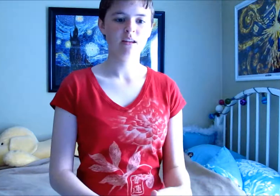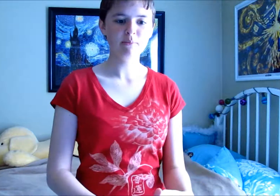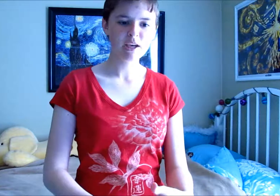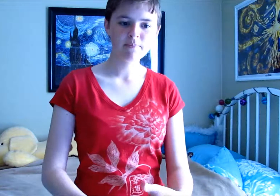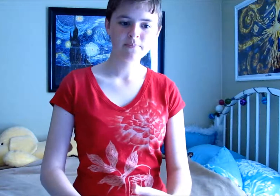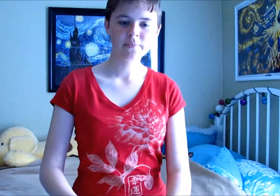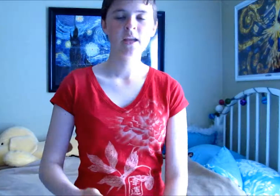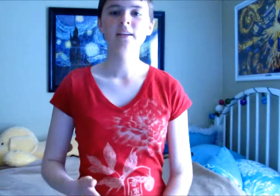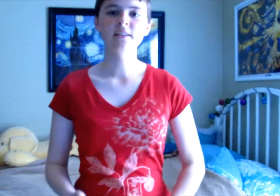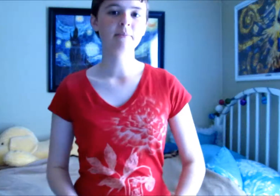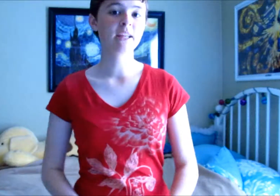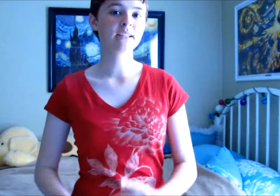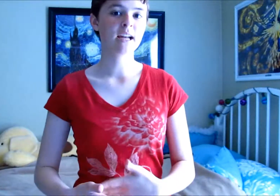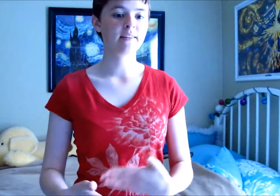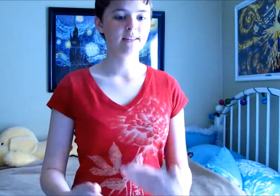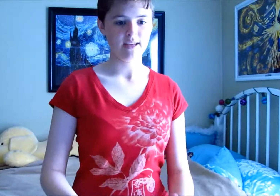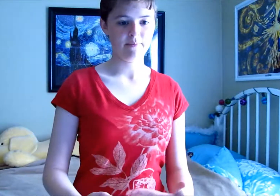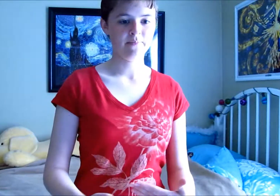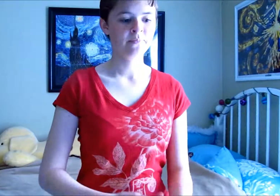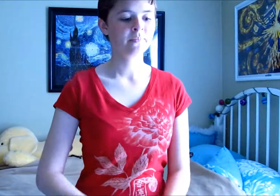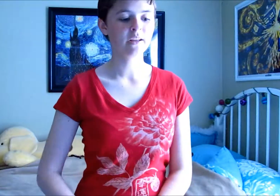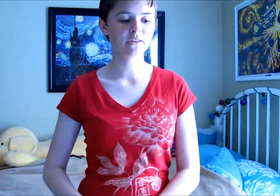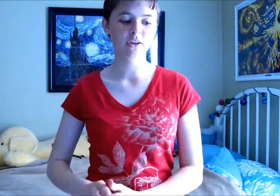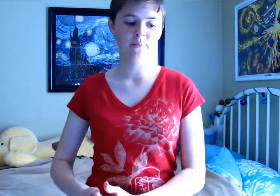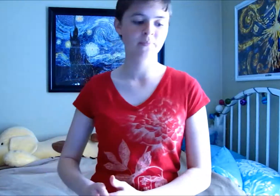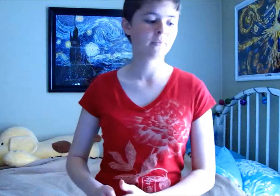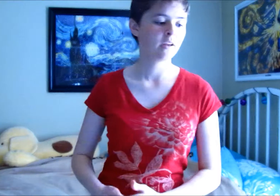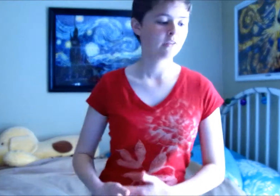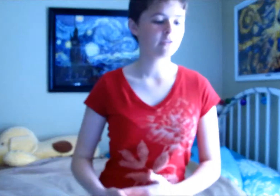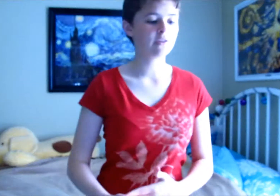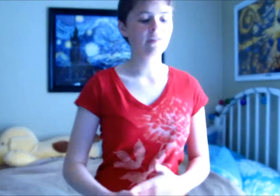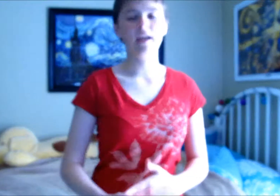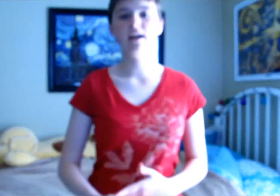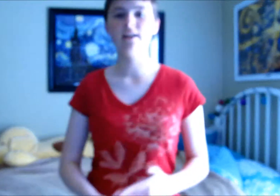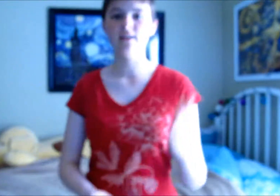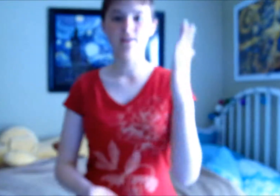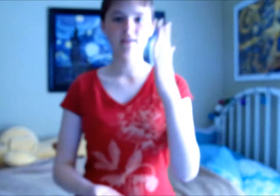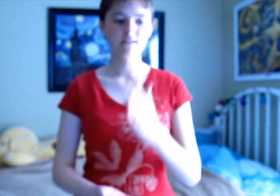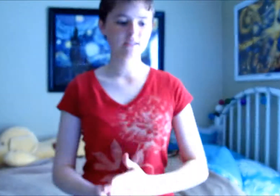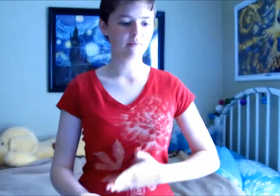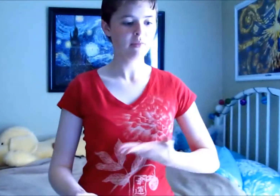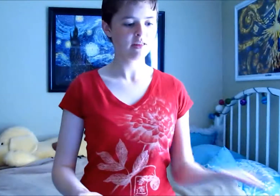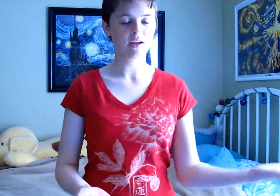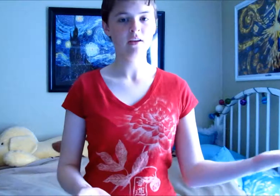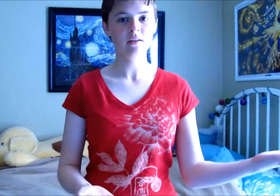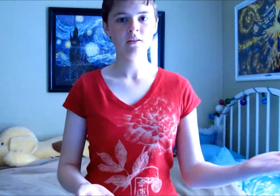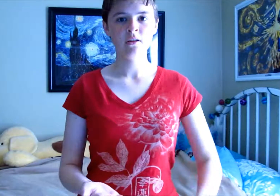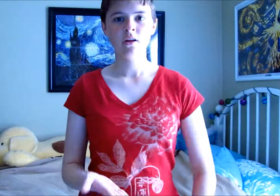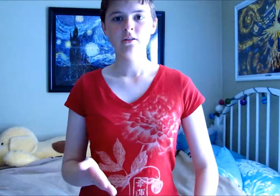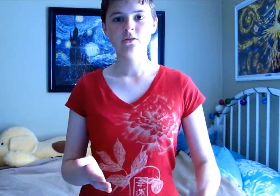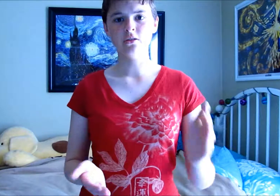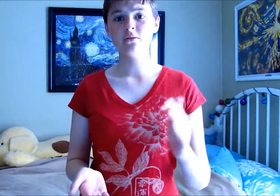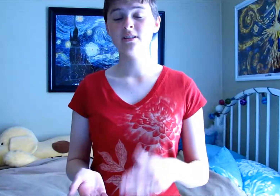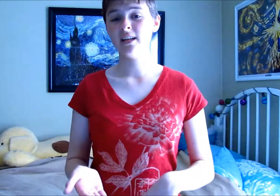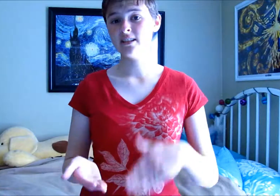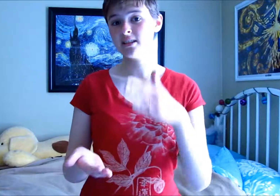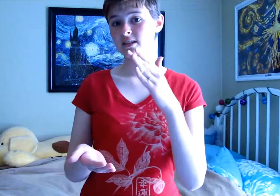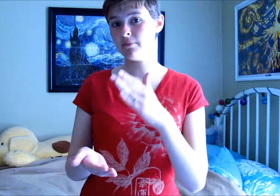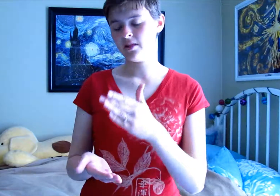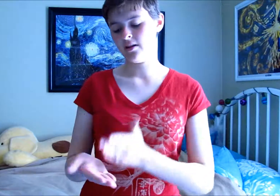me. Something is not the same. So, to do that, I did something. So to sign something,